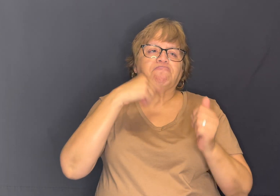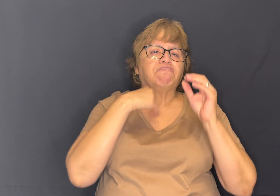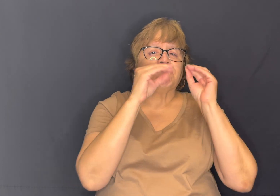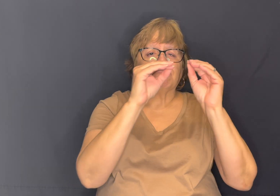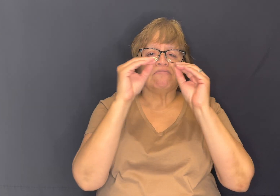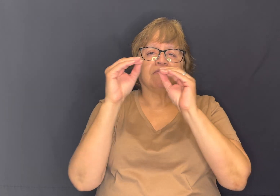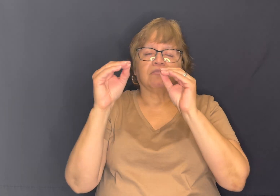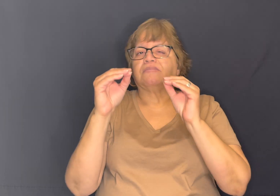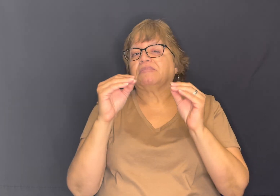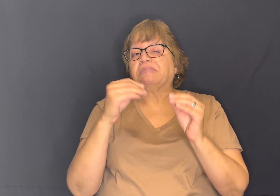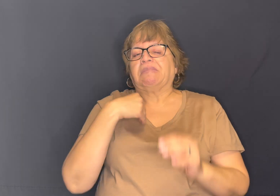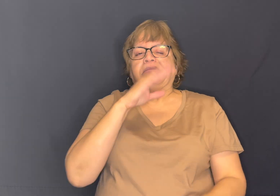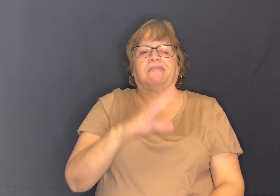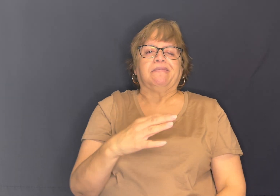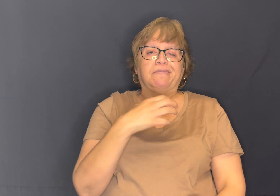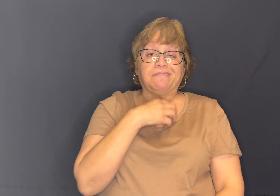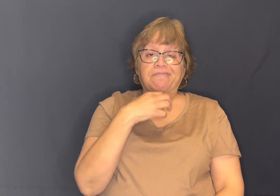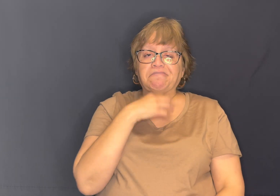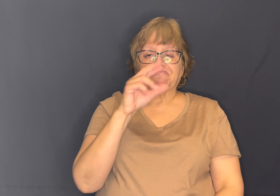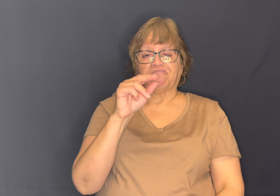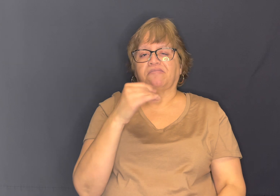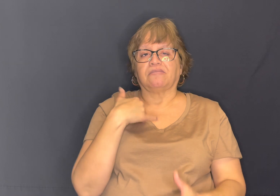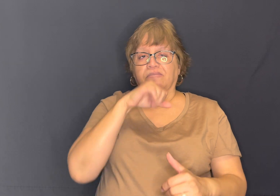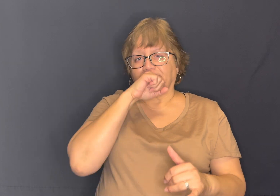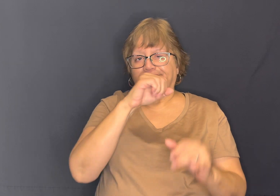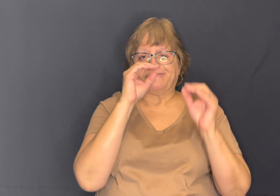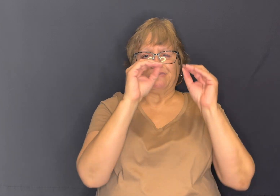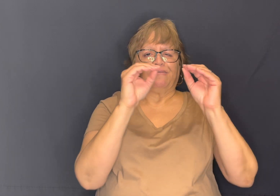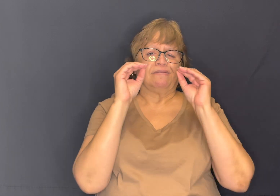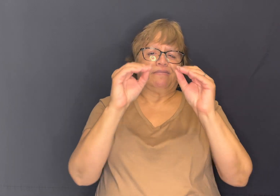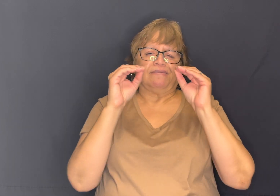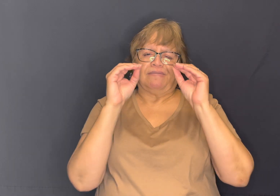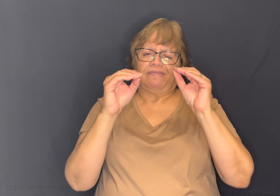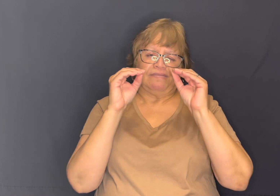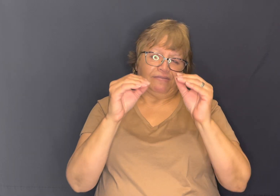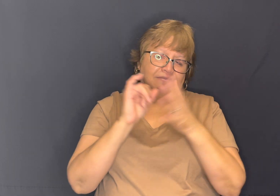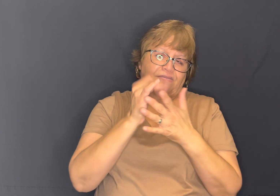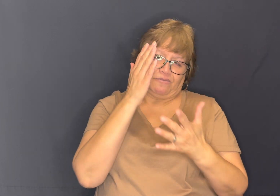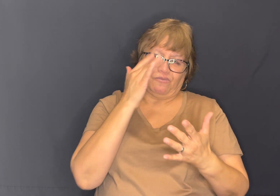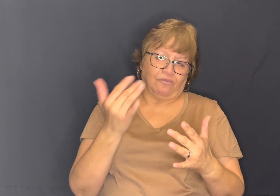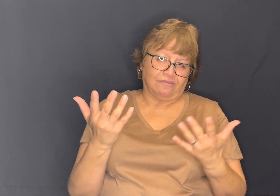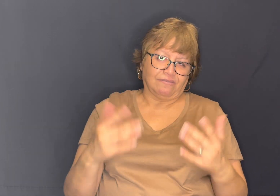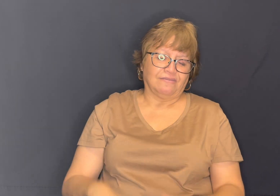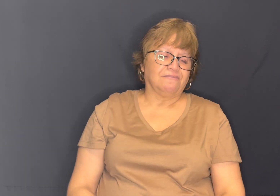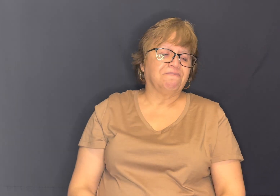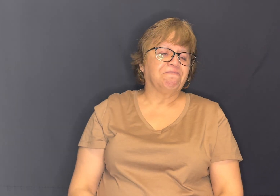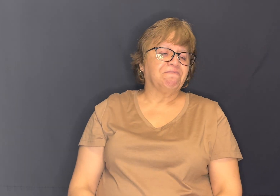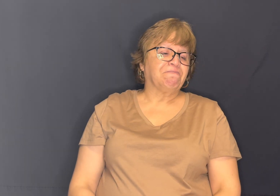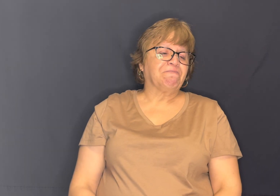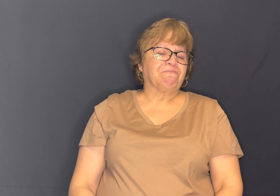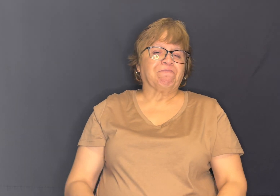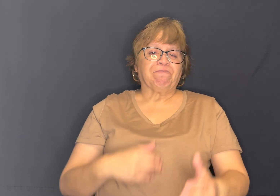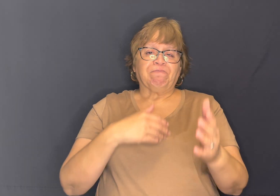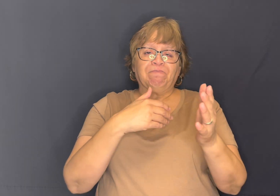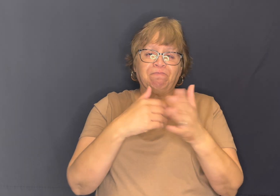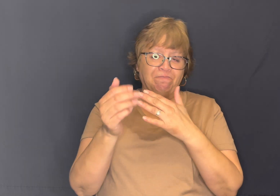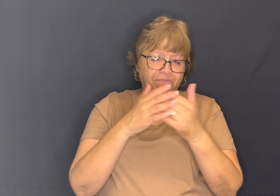I enjoy interacting and teaching with hearing students. And it's not something I complain about. I enjoy teaching.